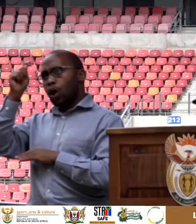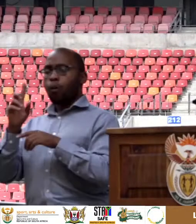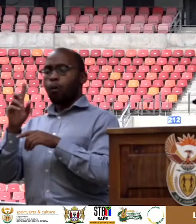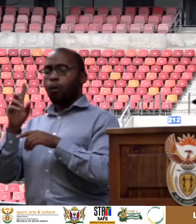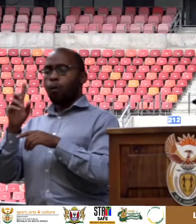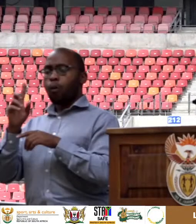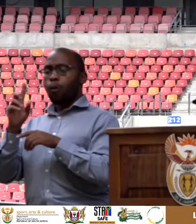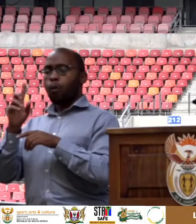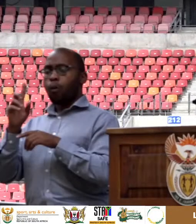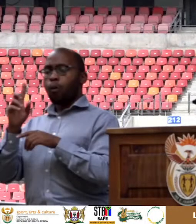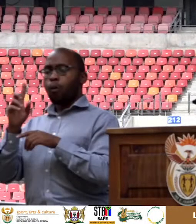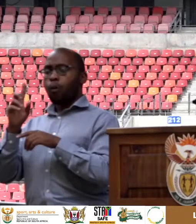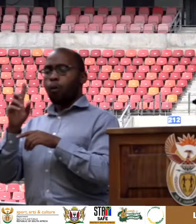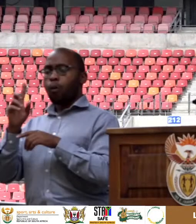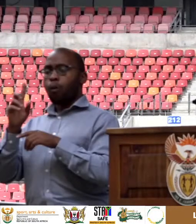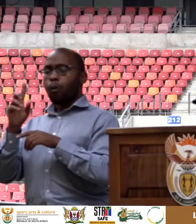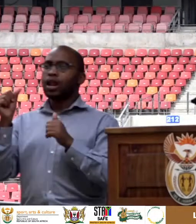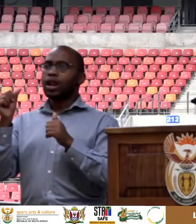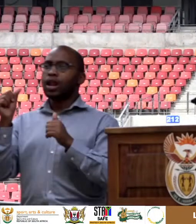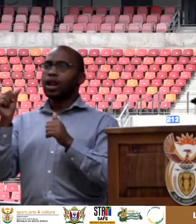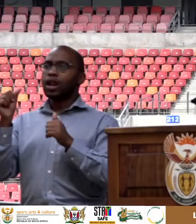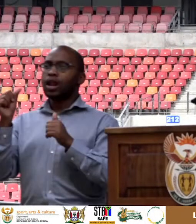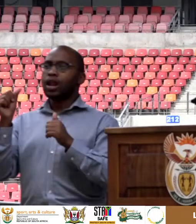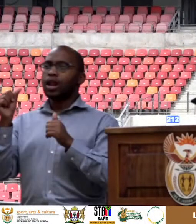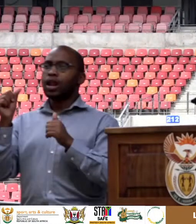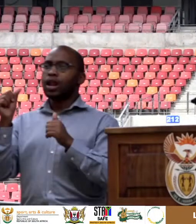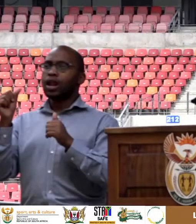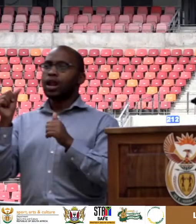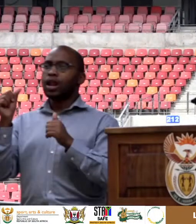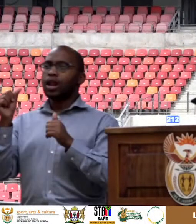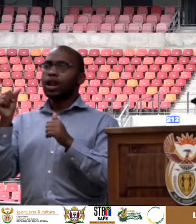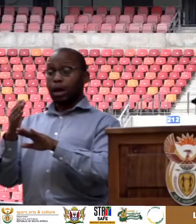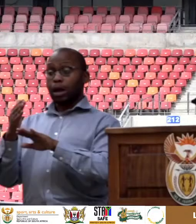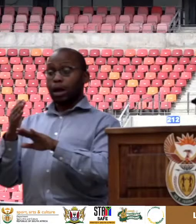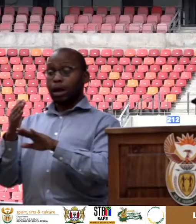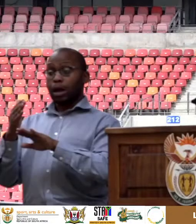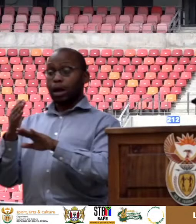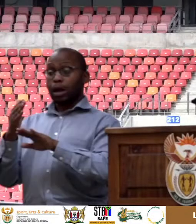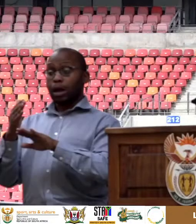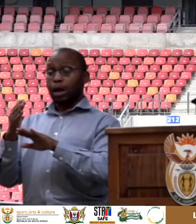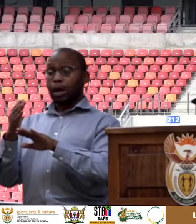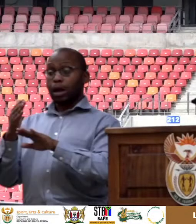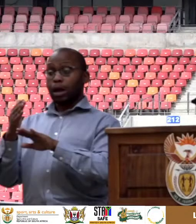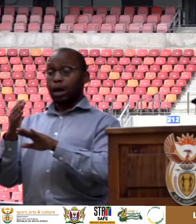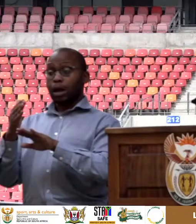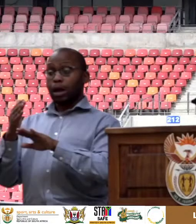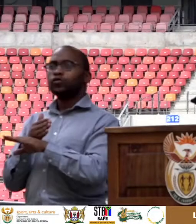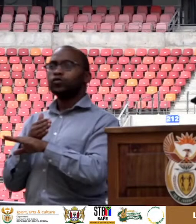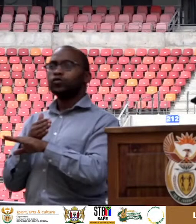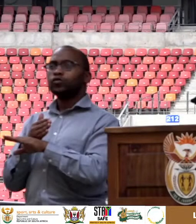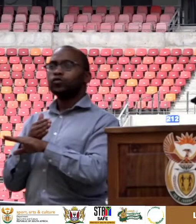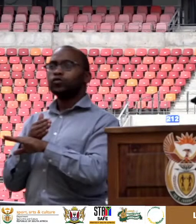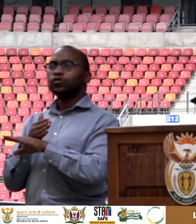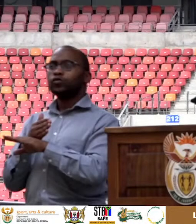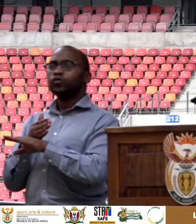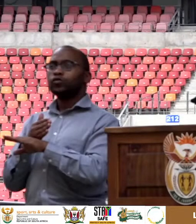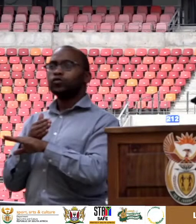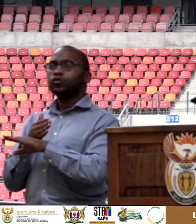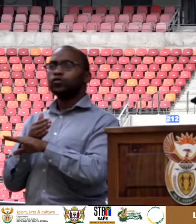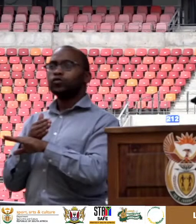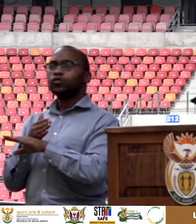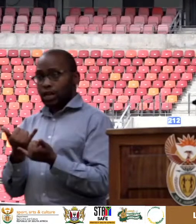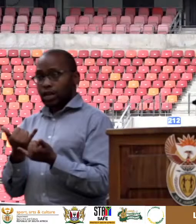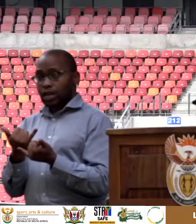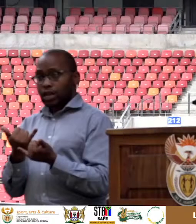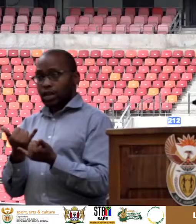passage and will come out as men in the before Christmas. We therefore urge parents and traditional